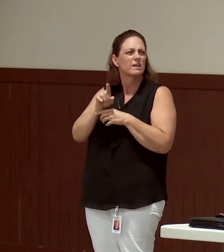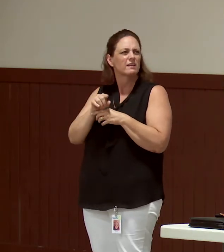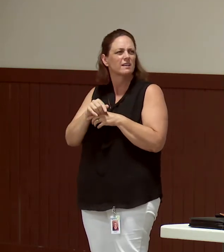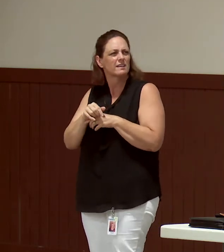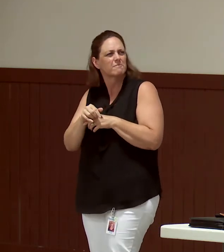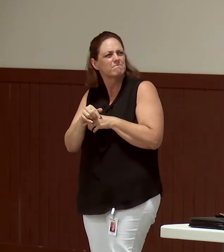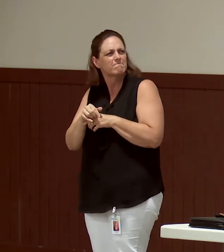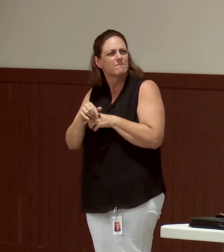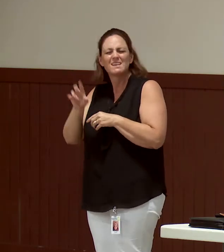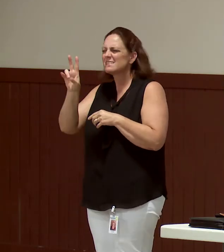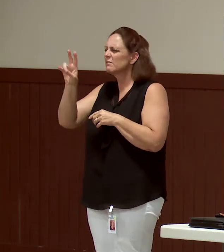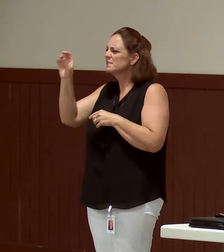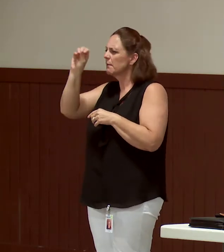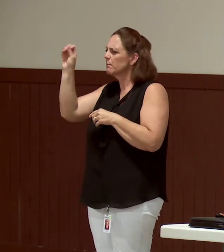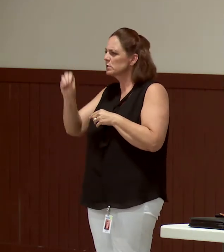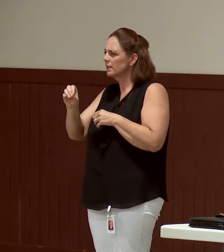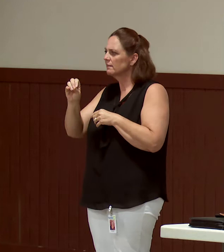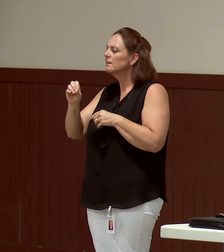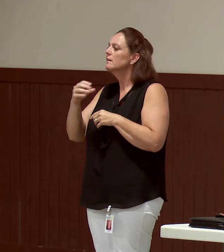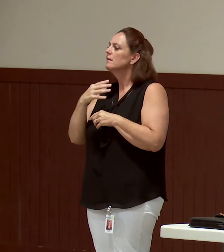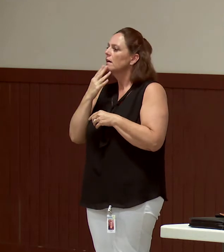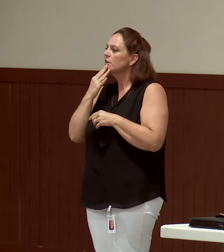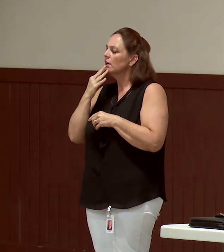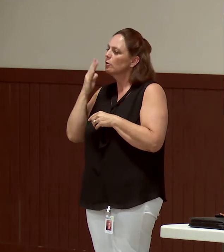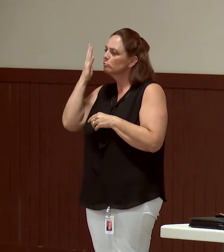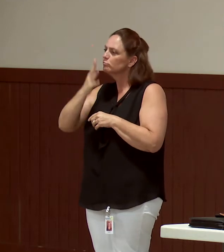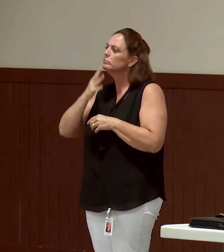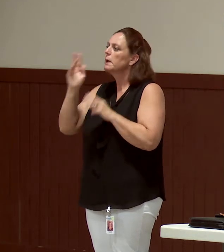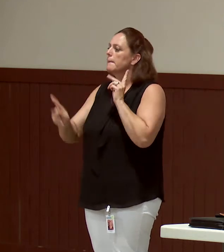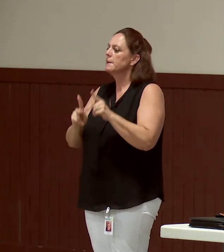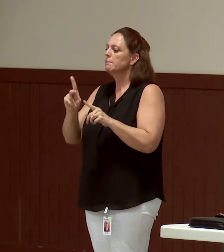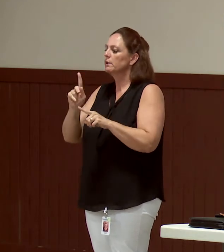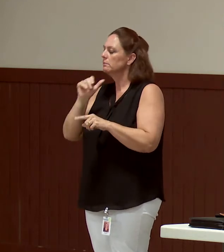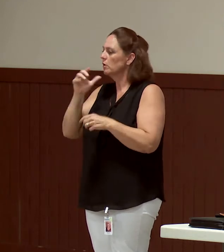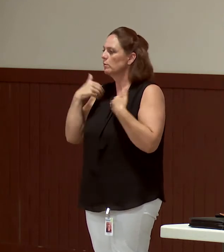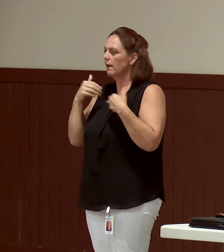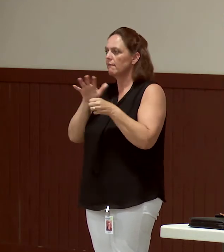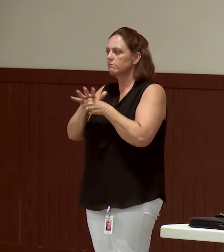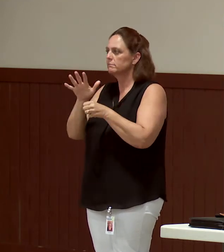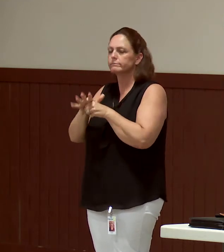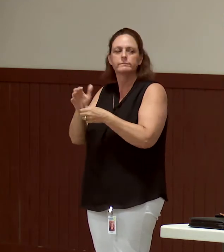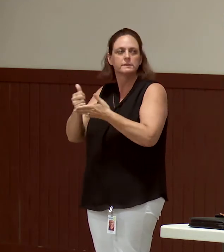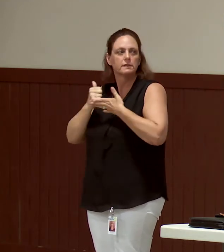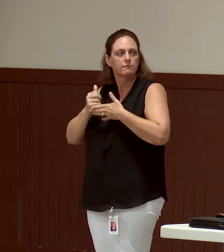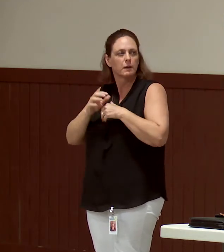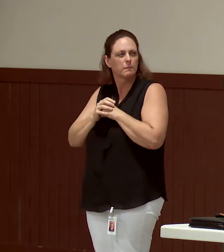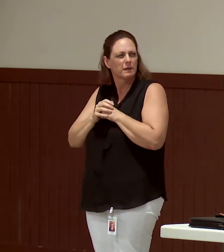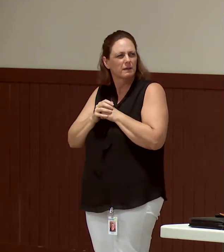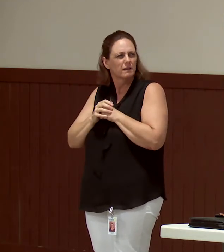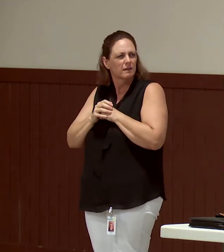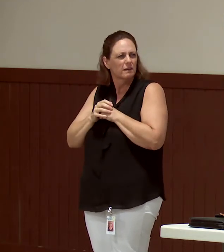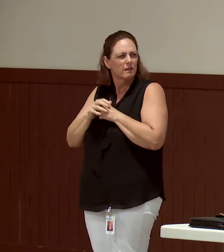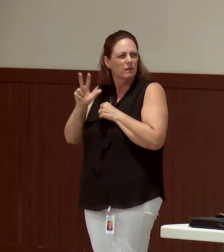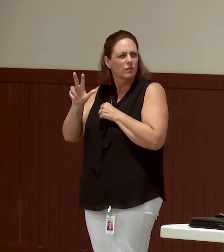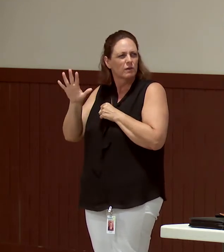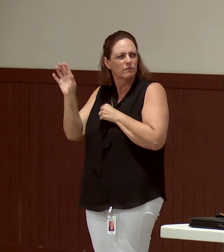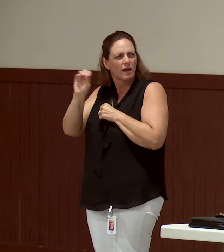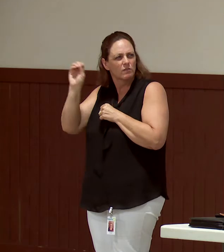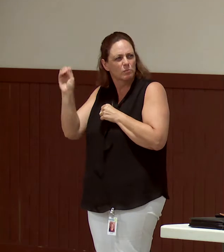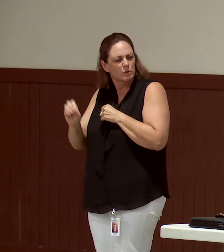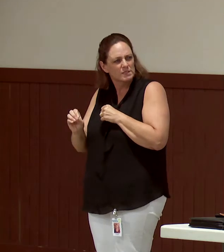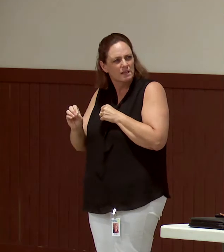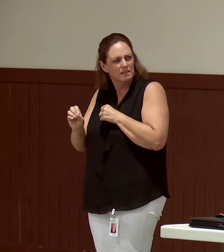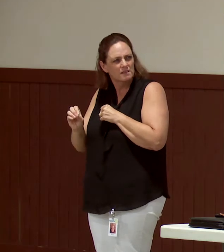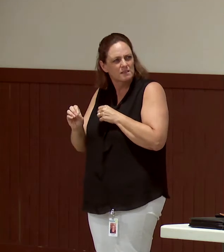is Black people with Black residents within Linn County, requesting 35% or making up 35% of